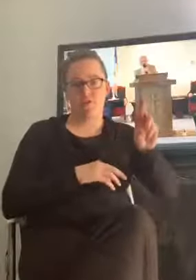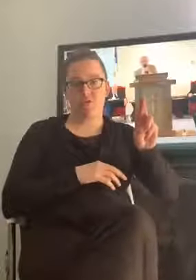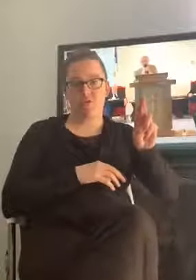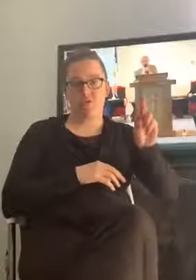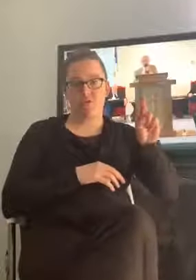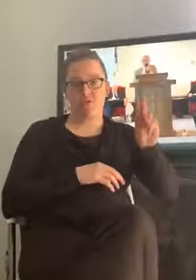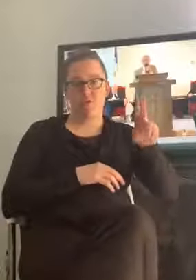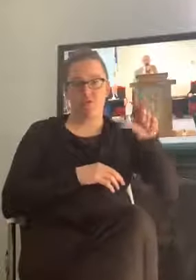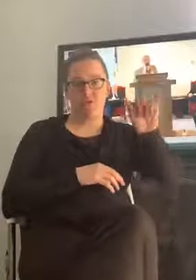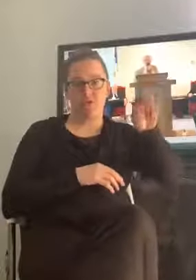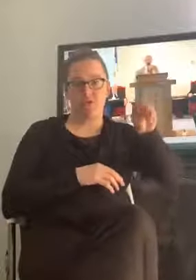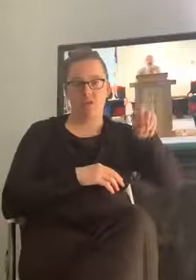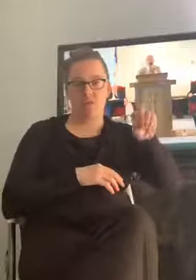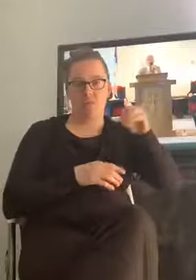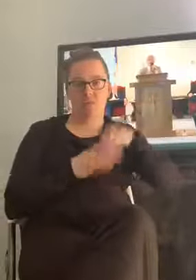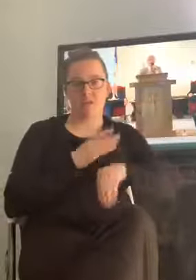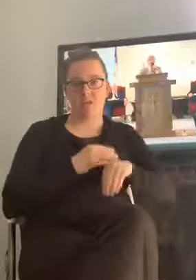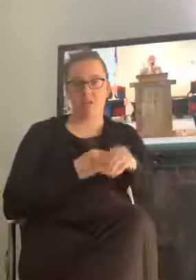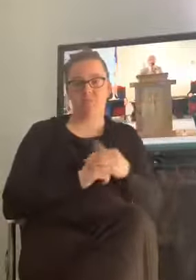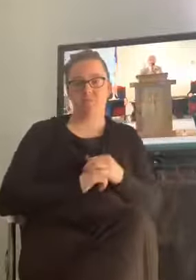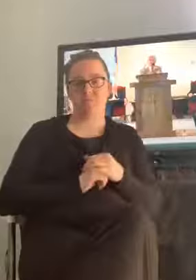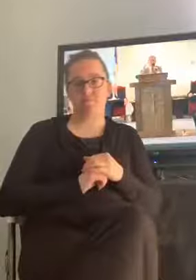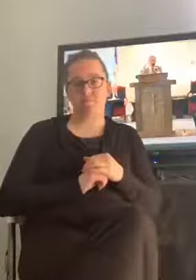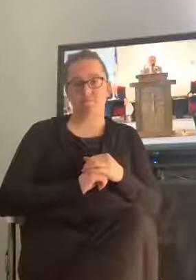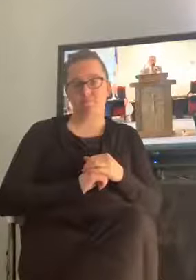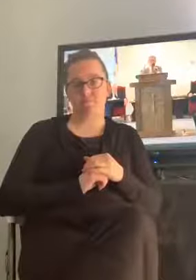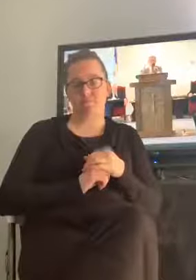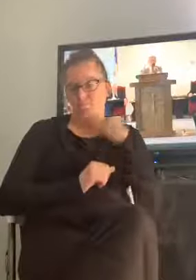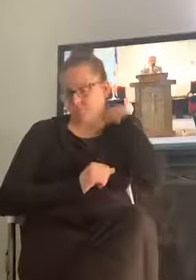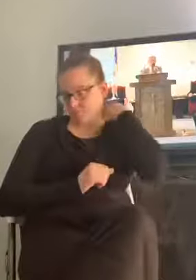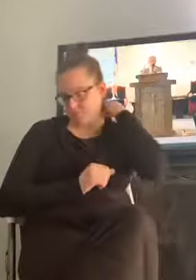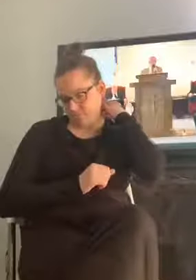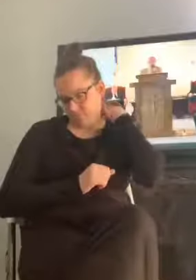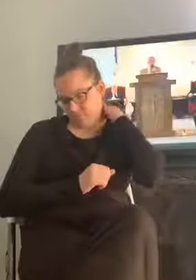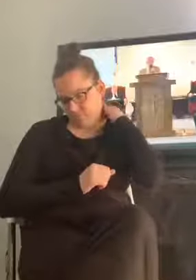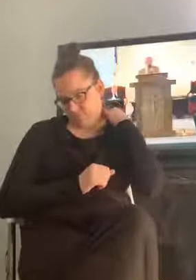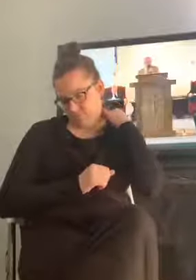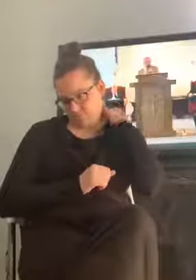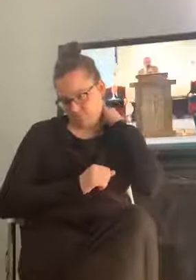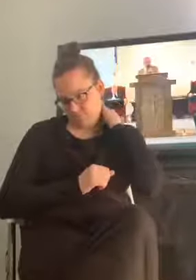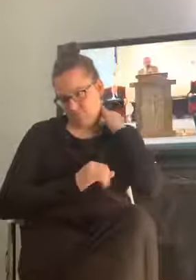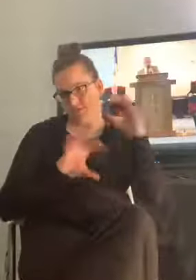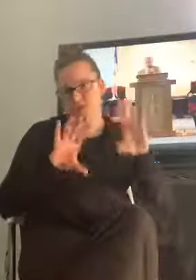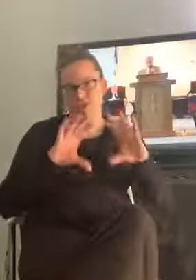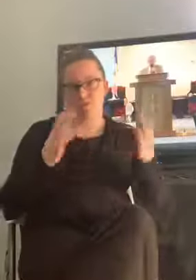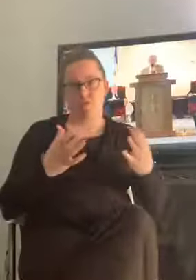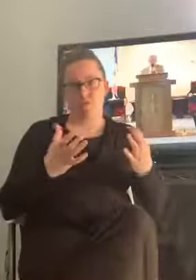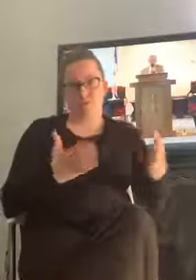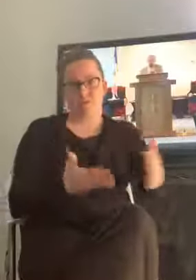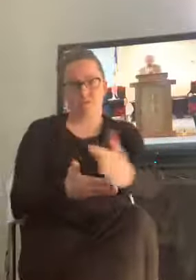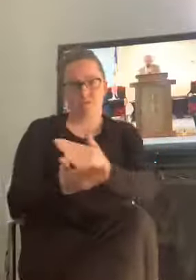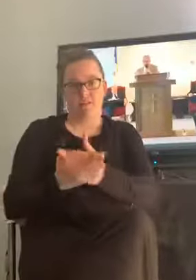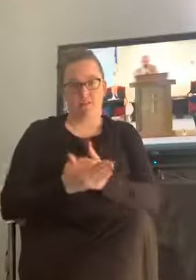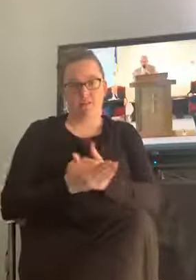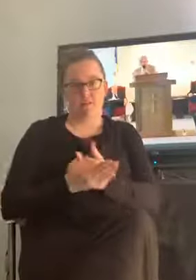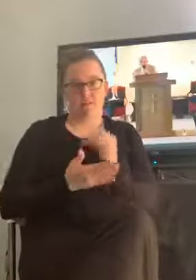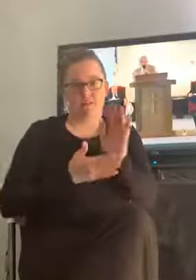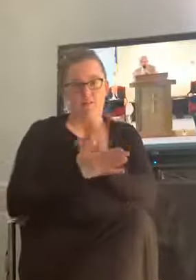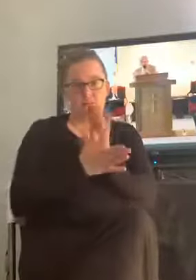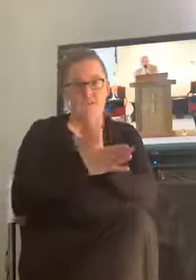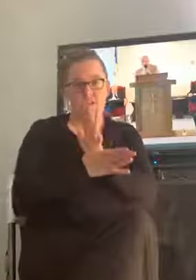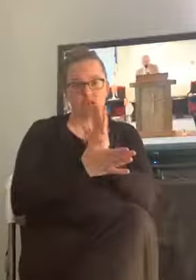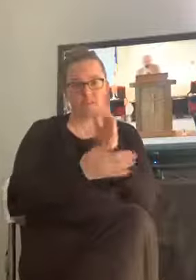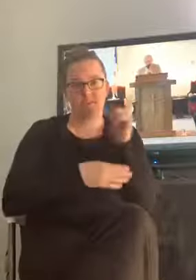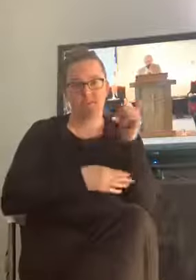on down where they began to, a crowd gathered, and they began to praise him